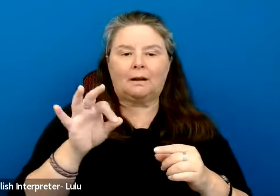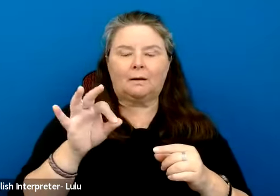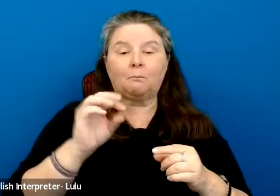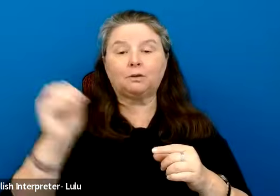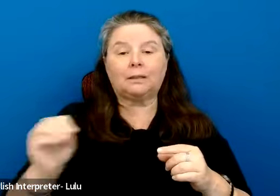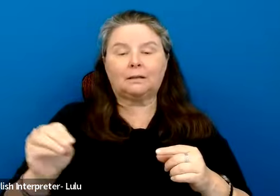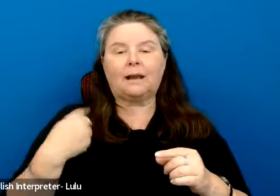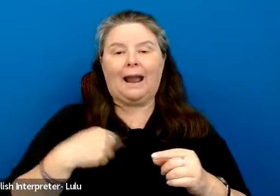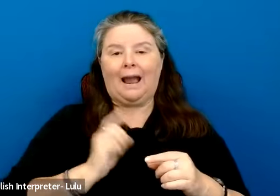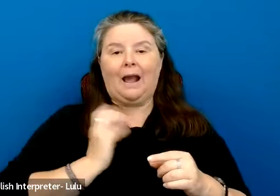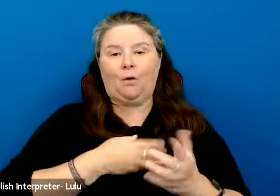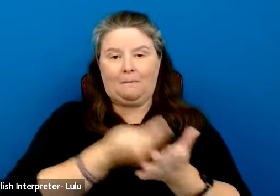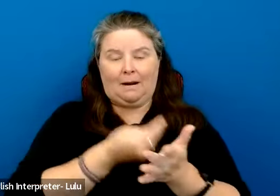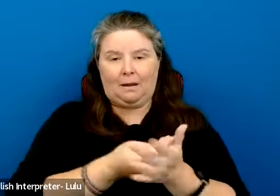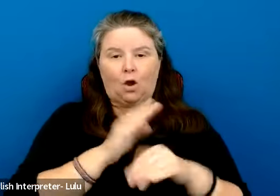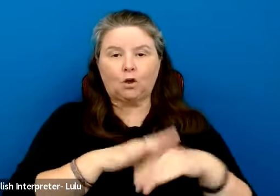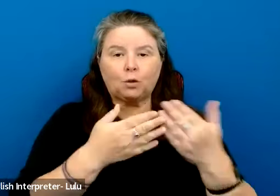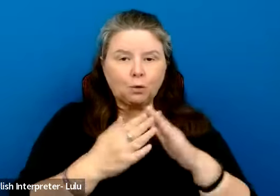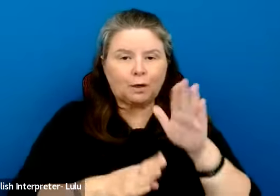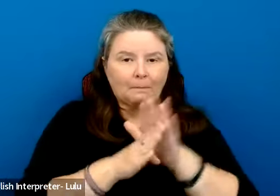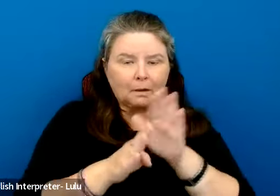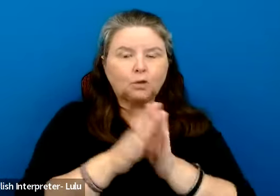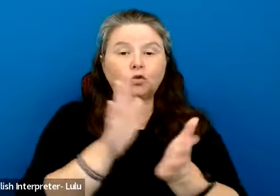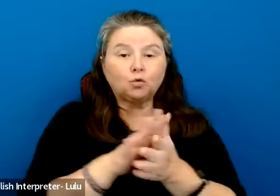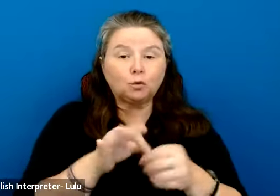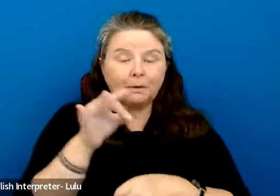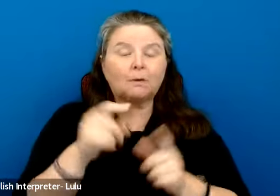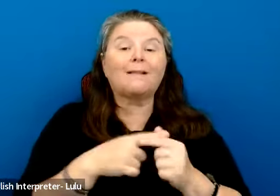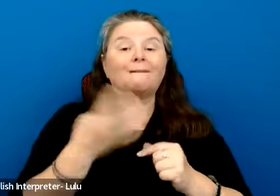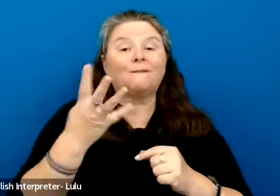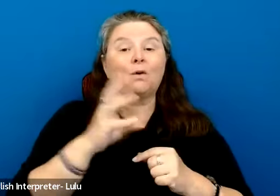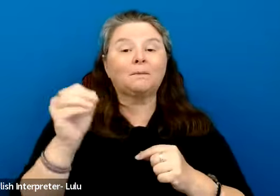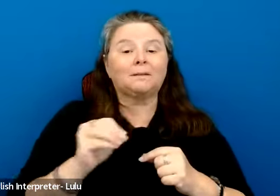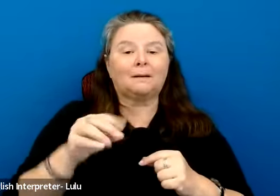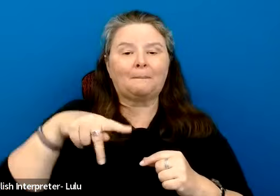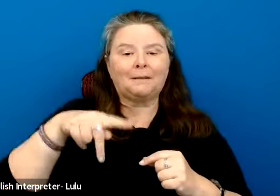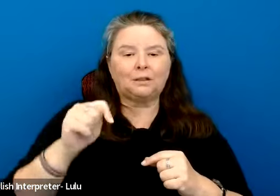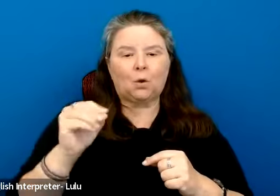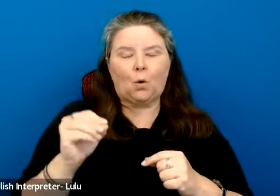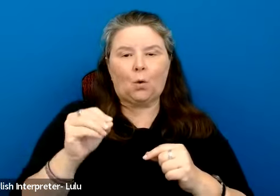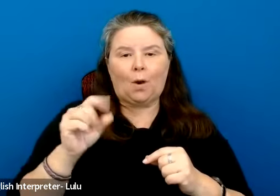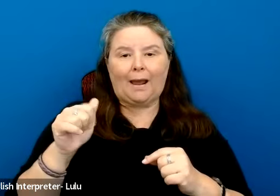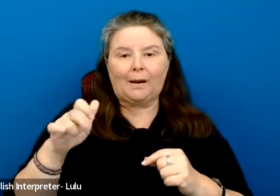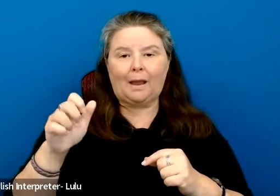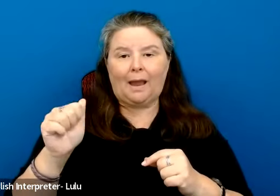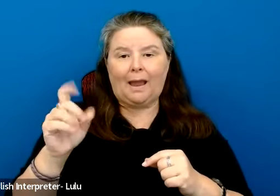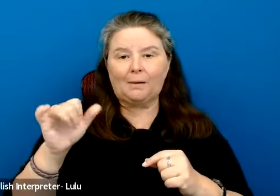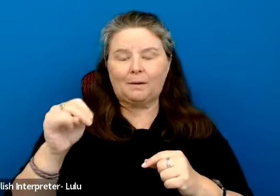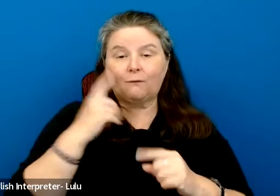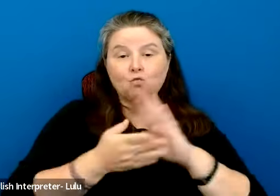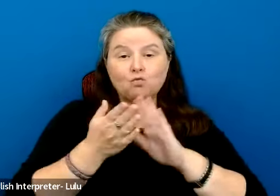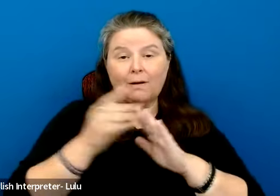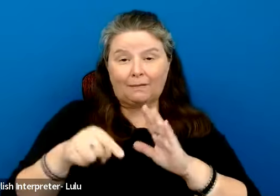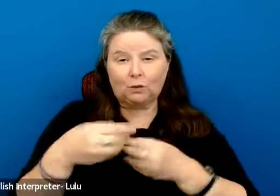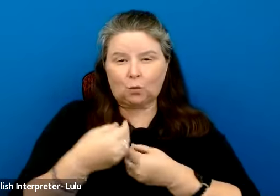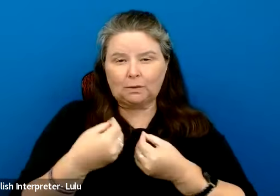$29% of our money on community building and school spirit. And then the 4% is the PTO administration for running this organization.